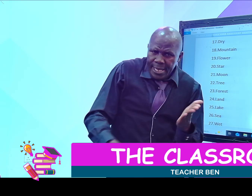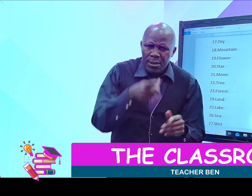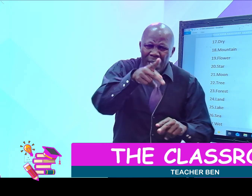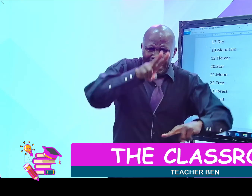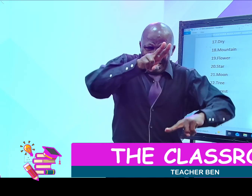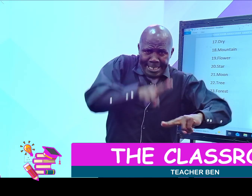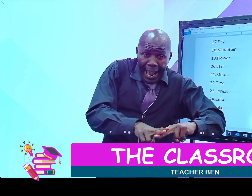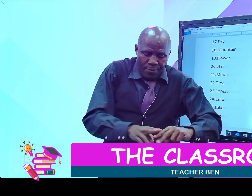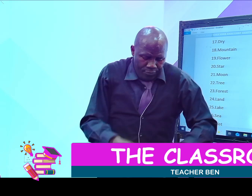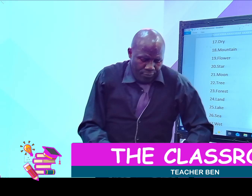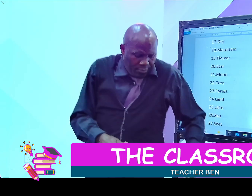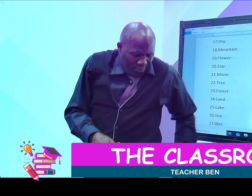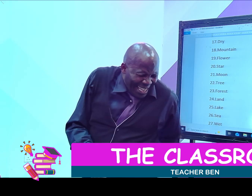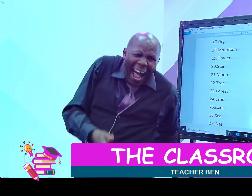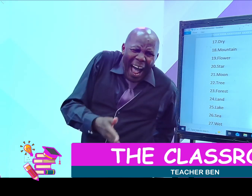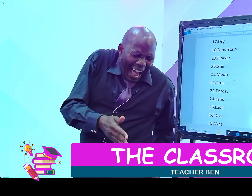What does that mean?